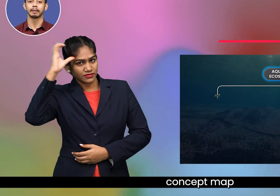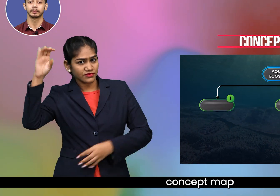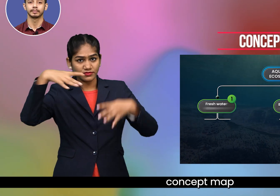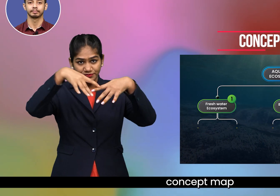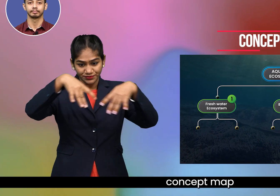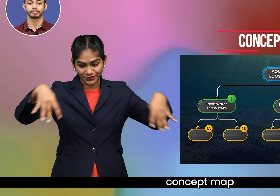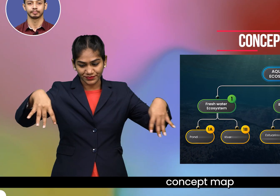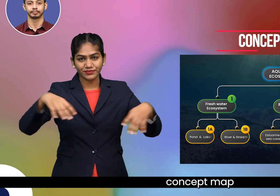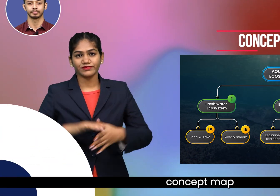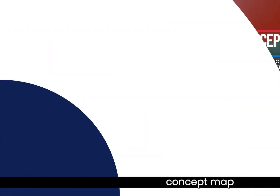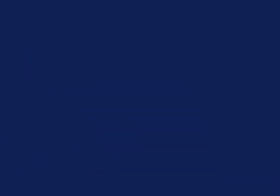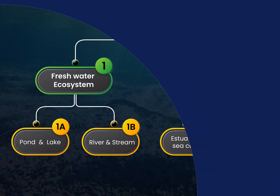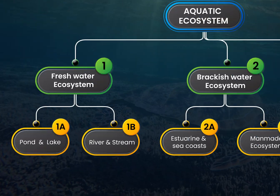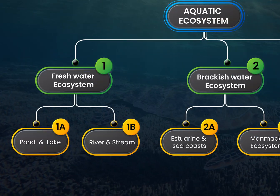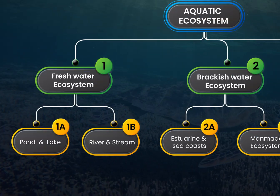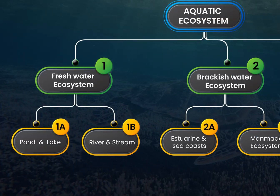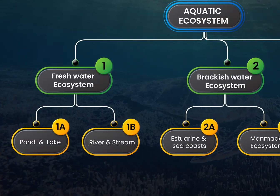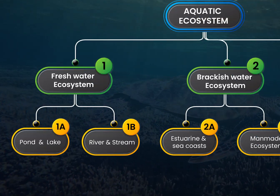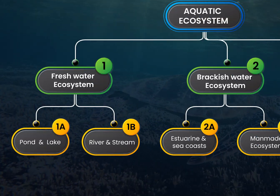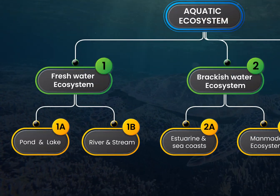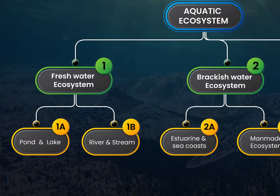Concept map.